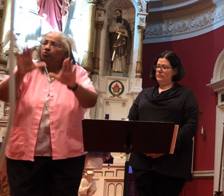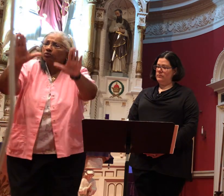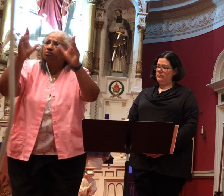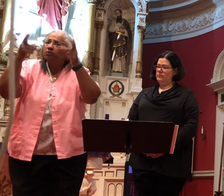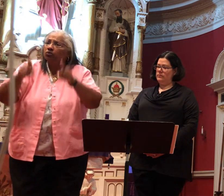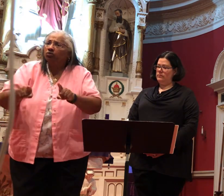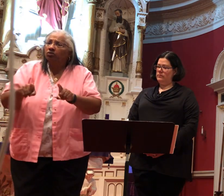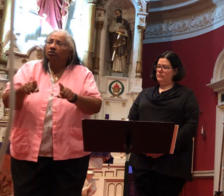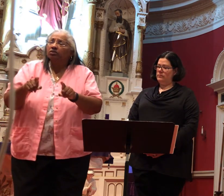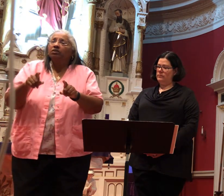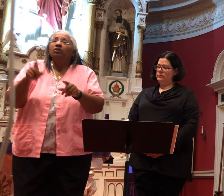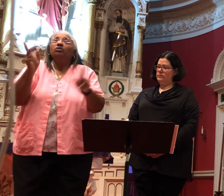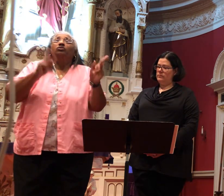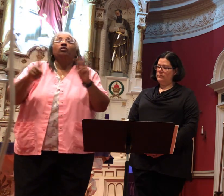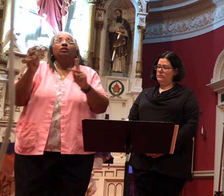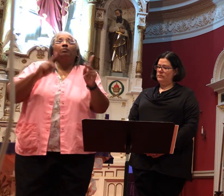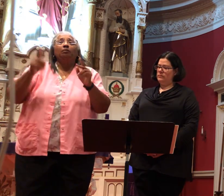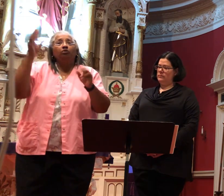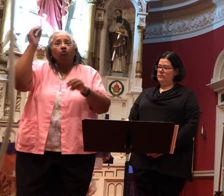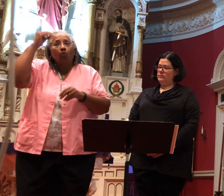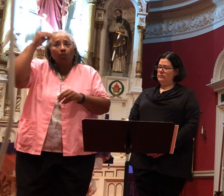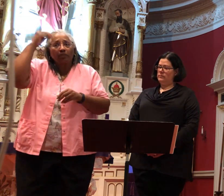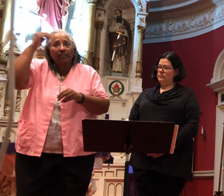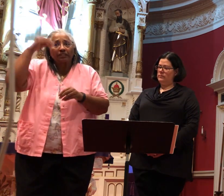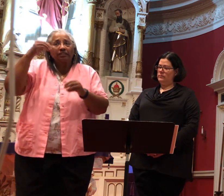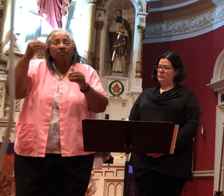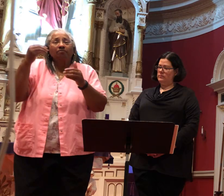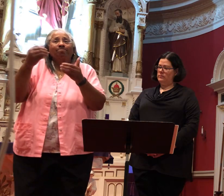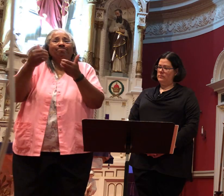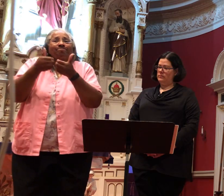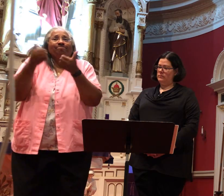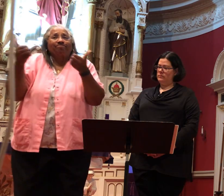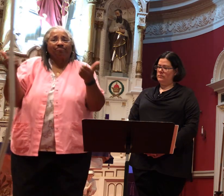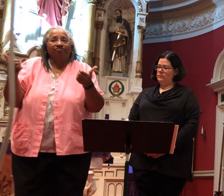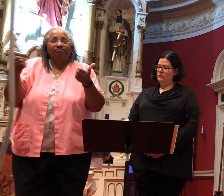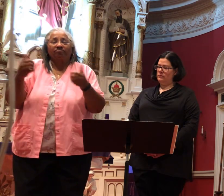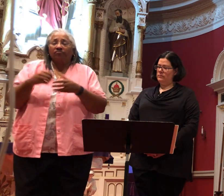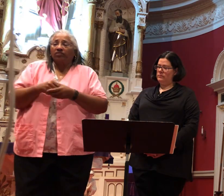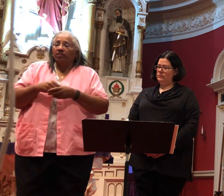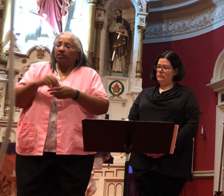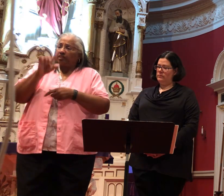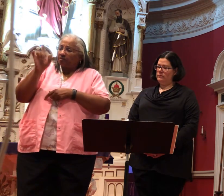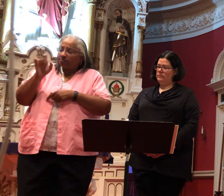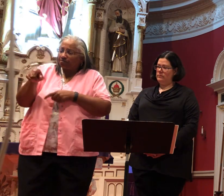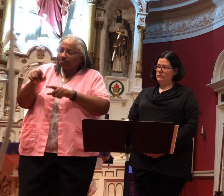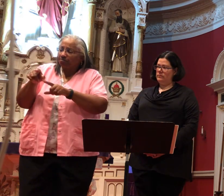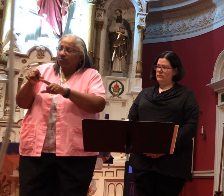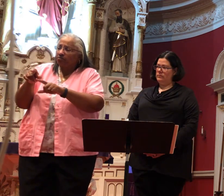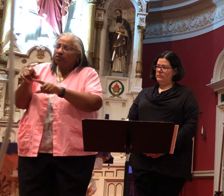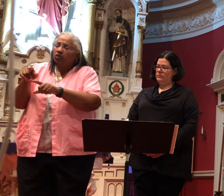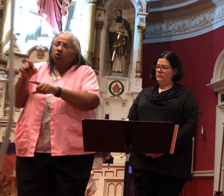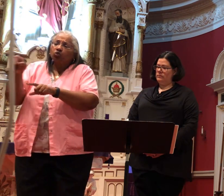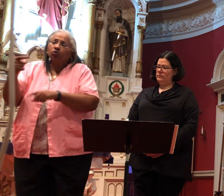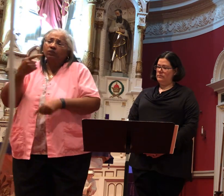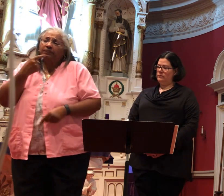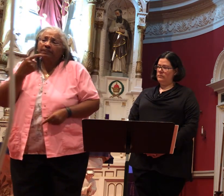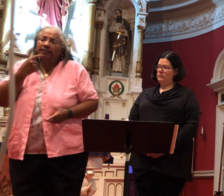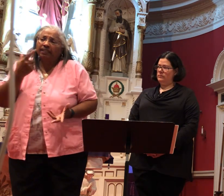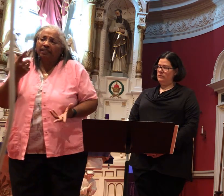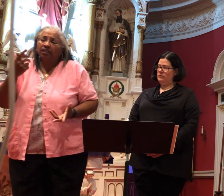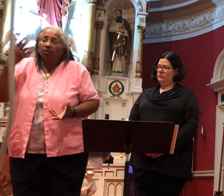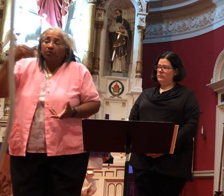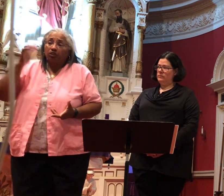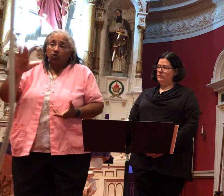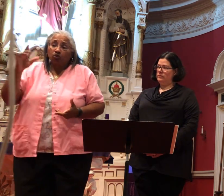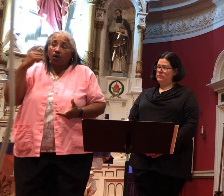them. So they said to the blind man again, "What do you have to say about him, since he opened